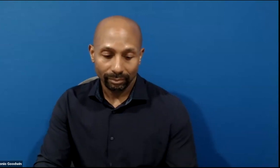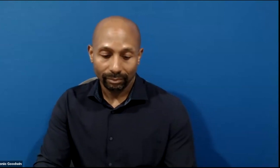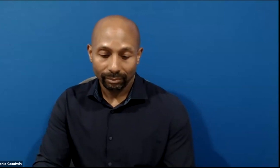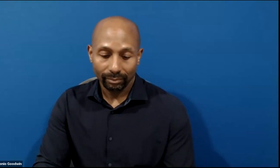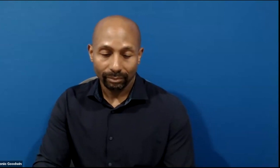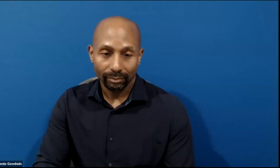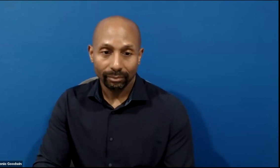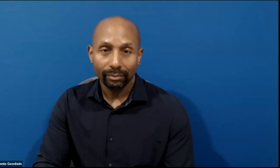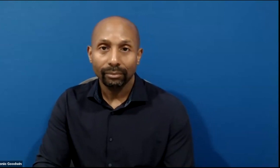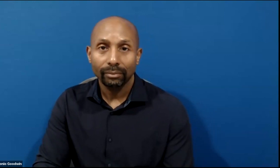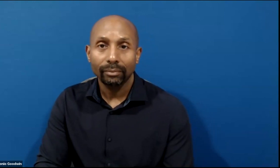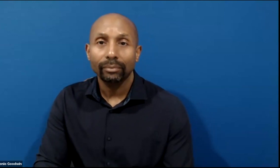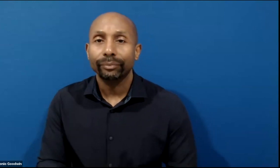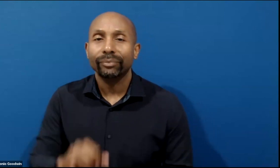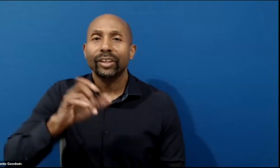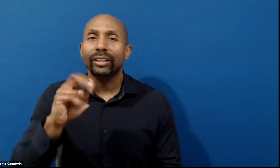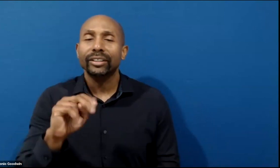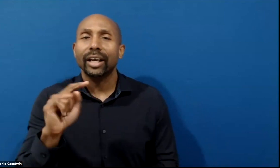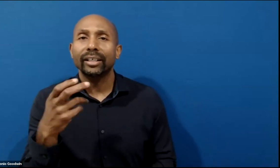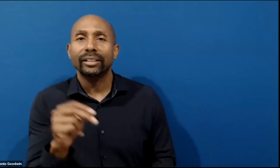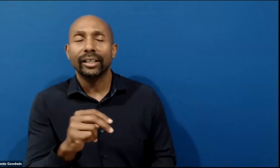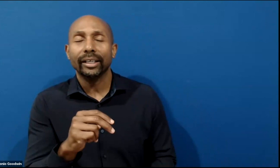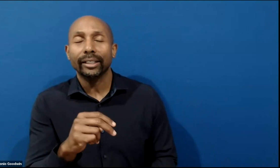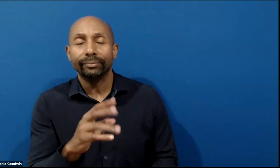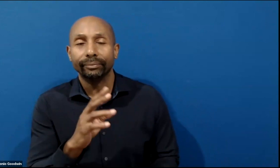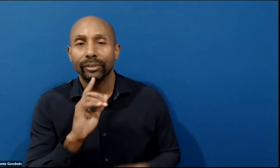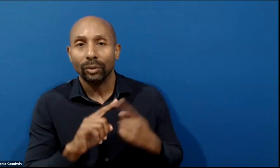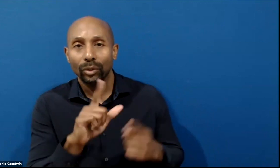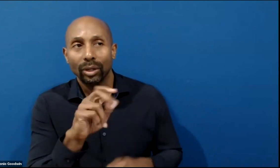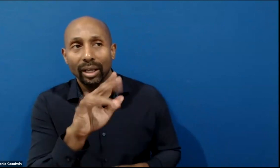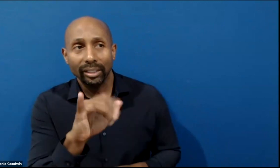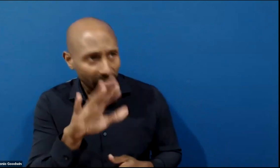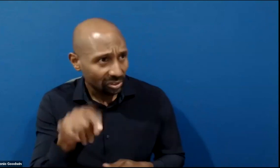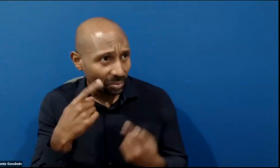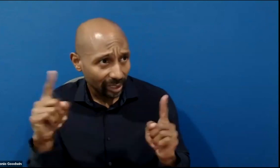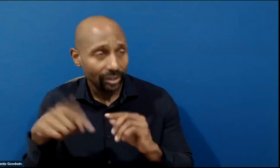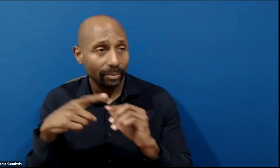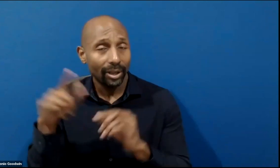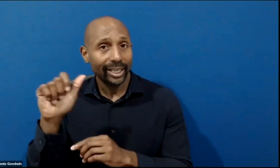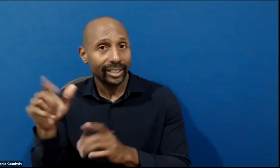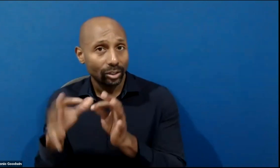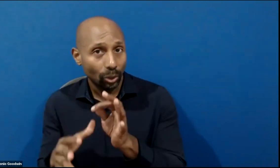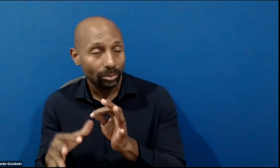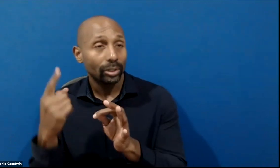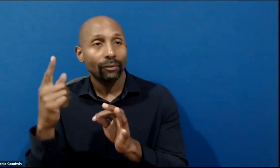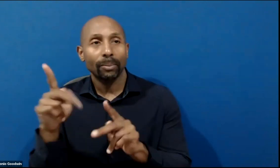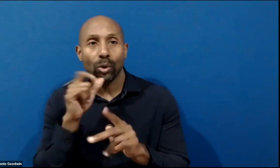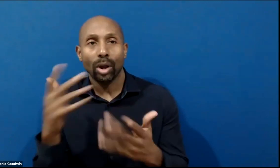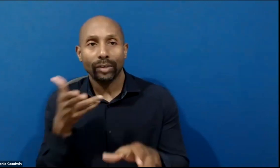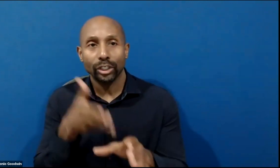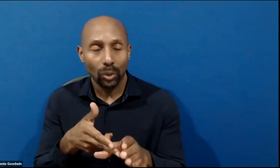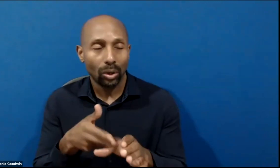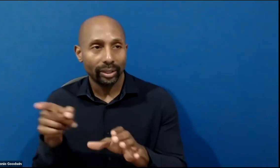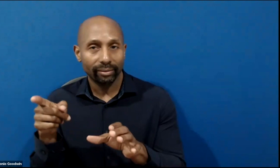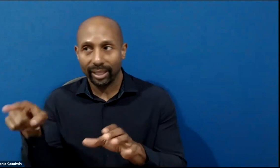Lonnie, should we make an announcement about the ASL interpreters so that those who are already on can try to get that